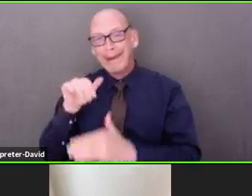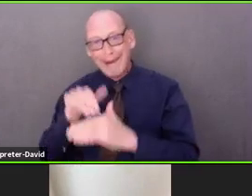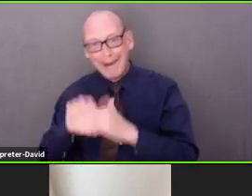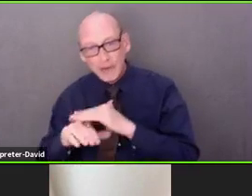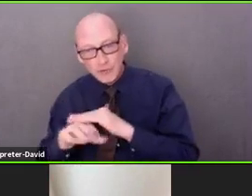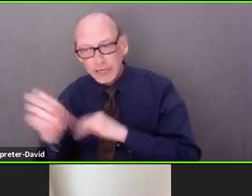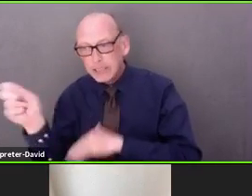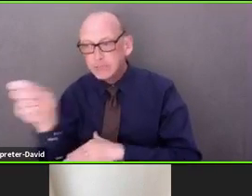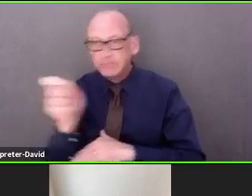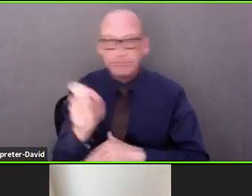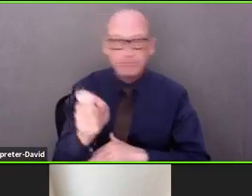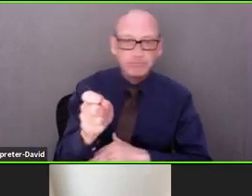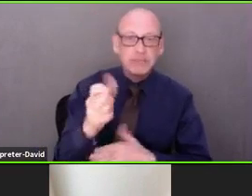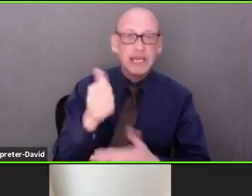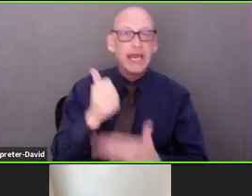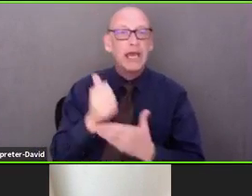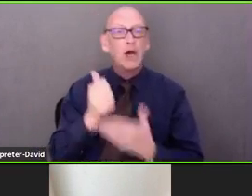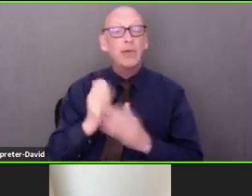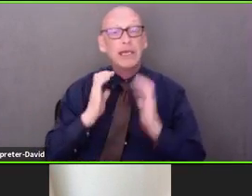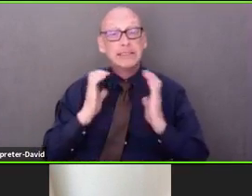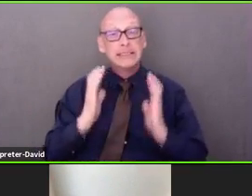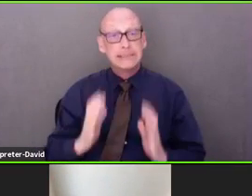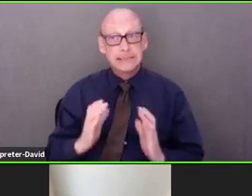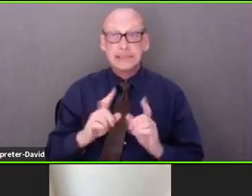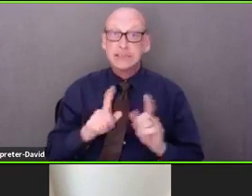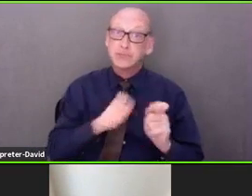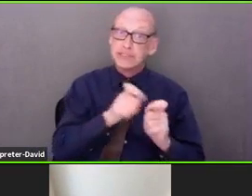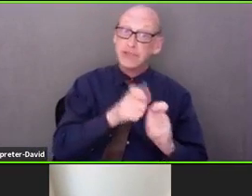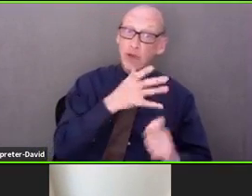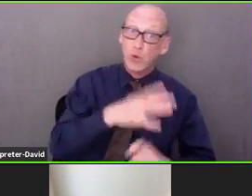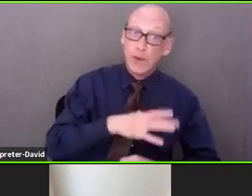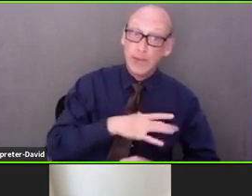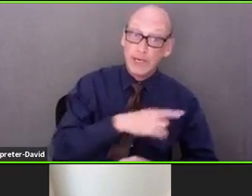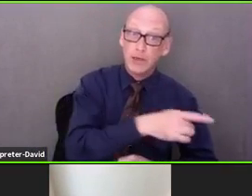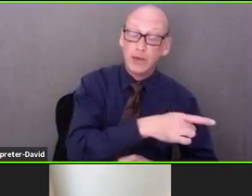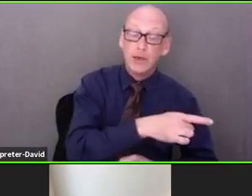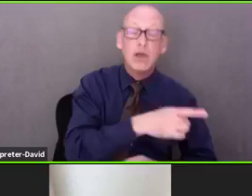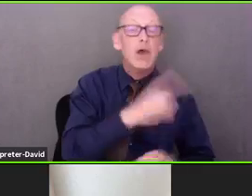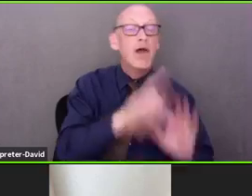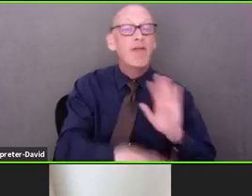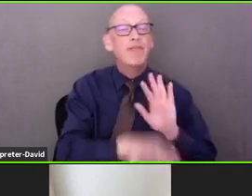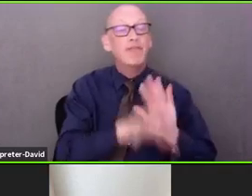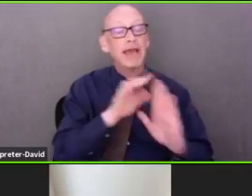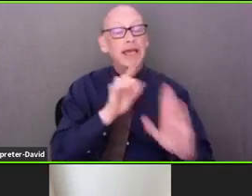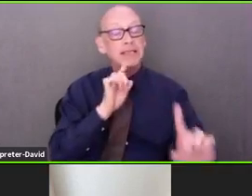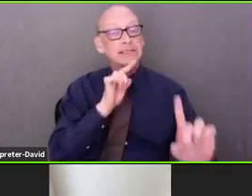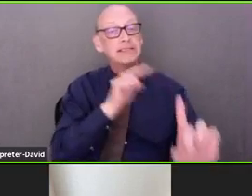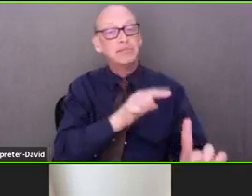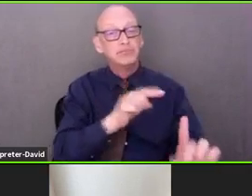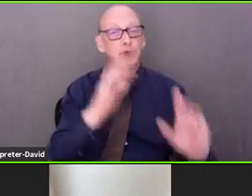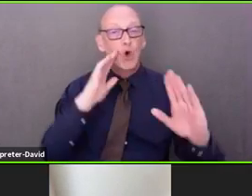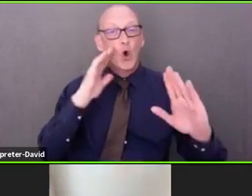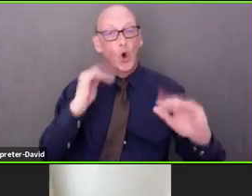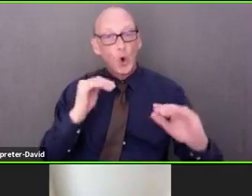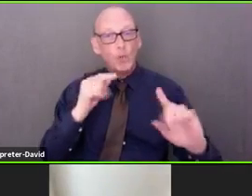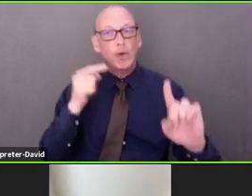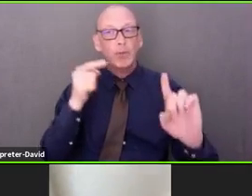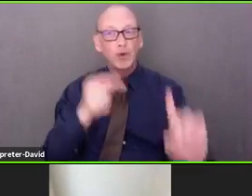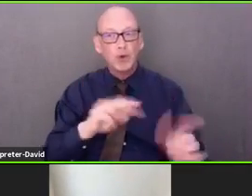returning citizens, particularly women, discover a sense of hope and purpose in shaping their